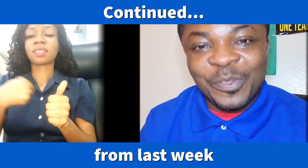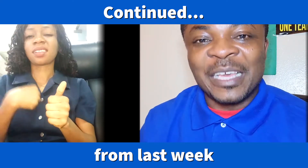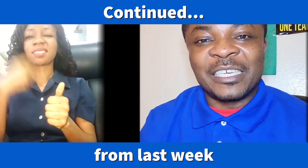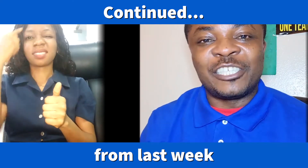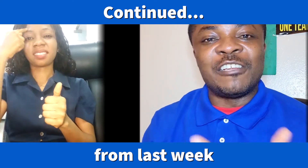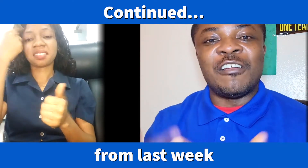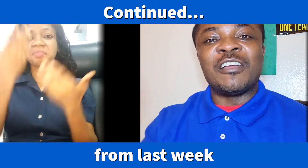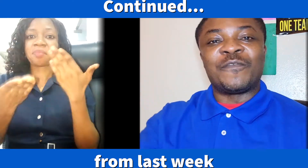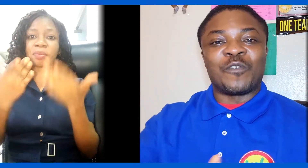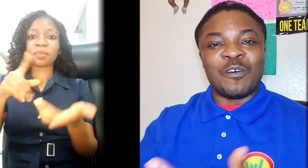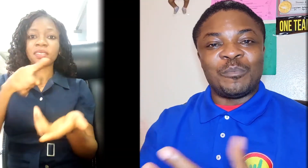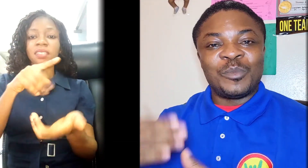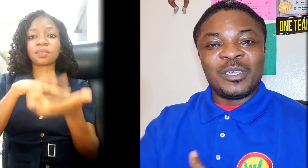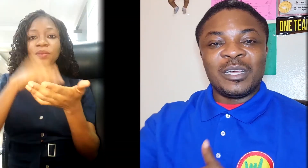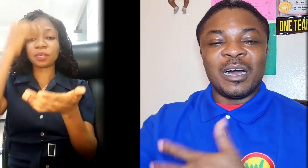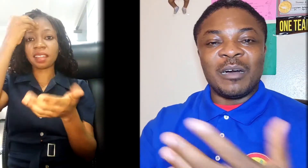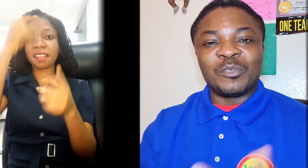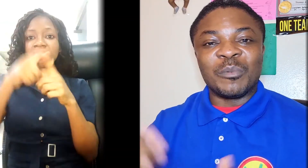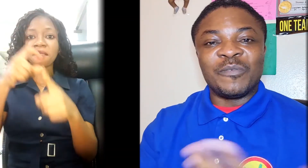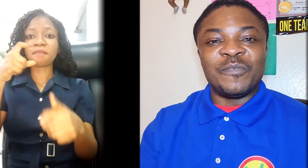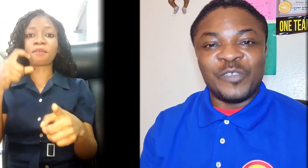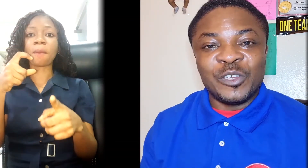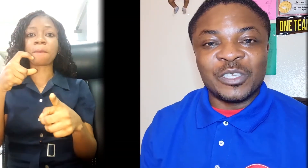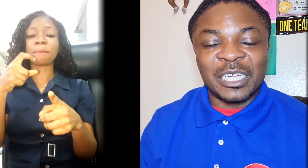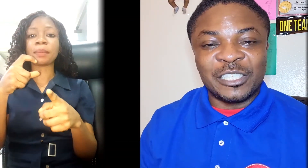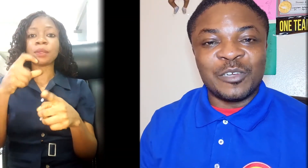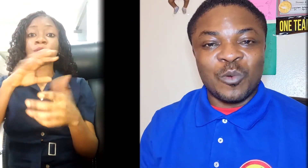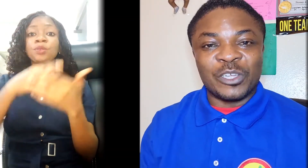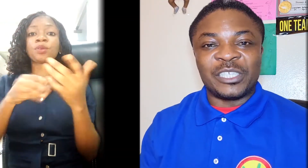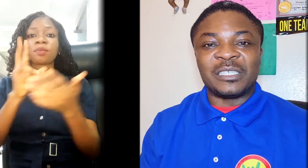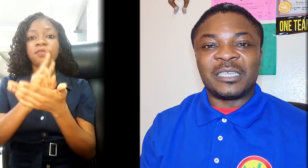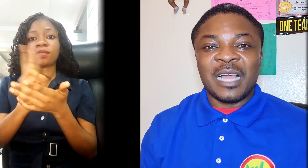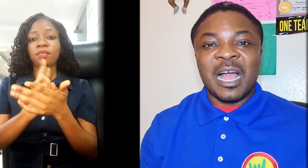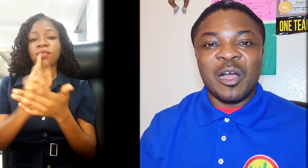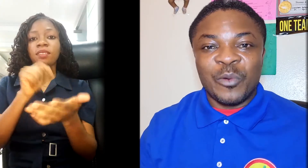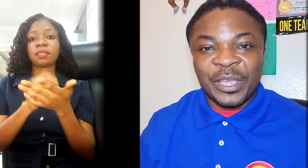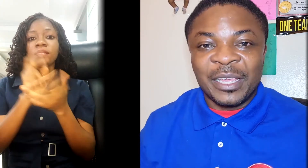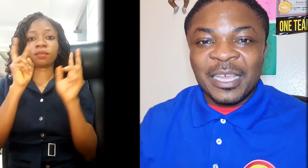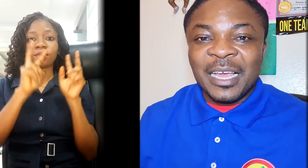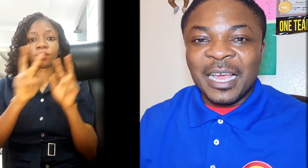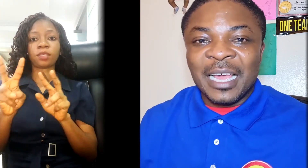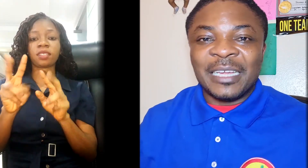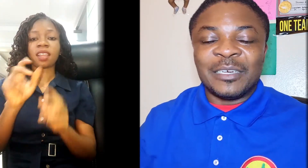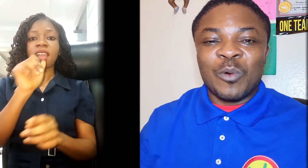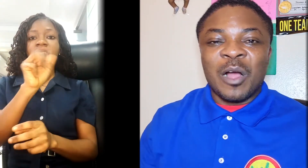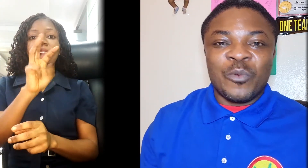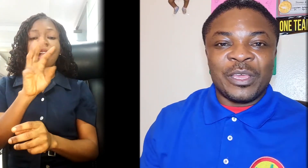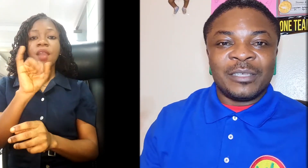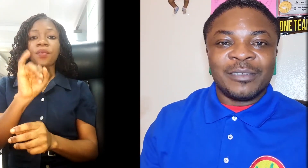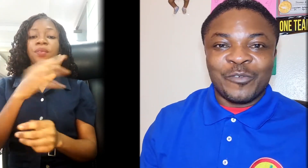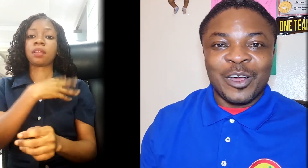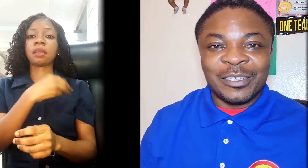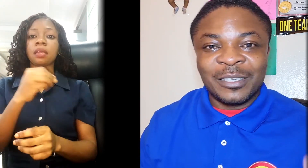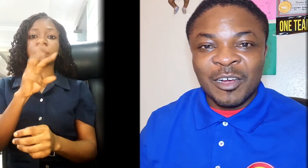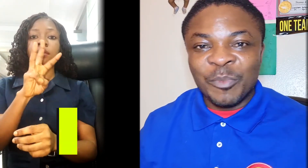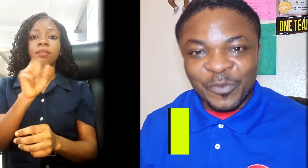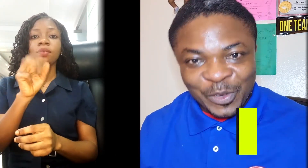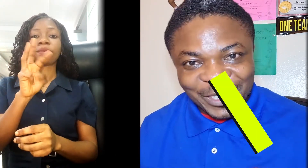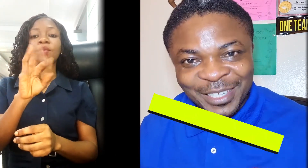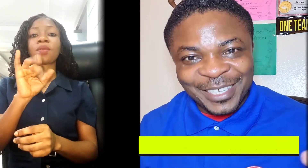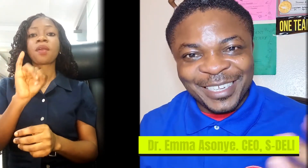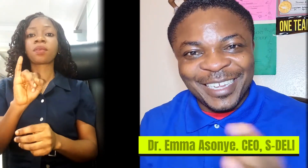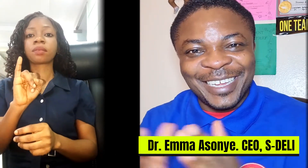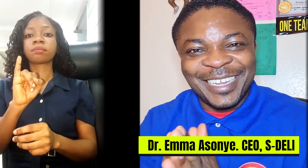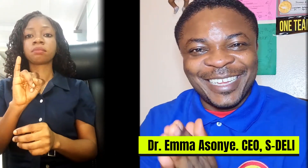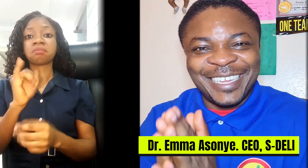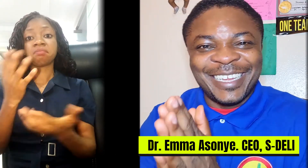kind of think she learned from some of the videos that she watches. Awi and Wawi, of course,